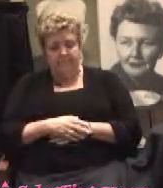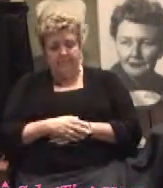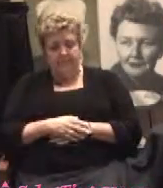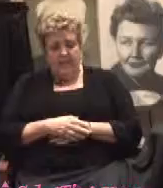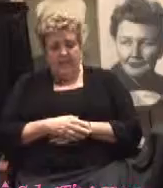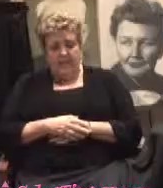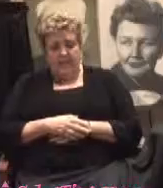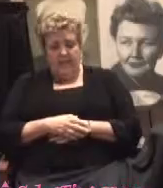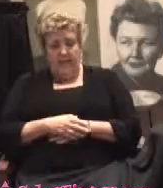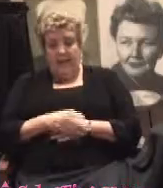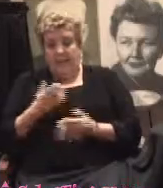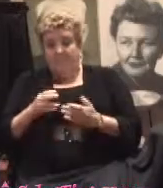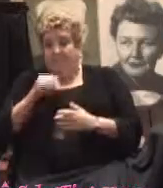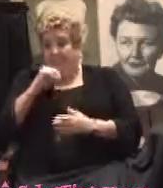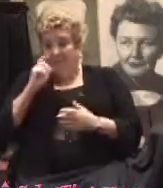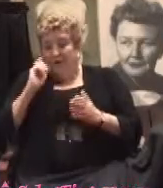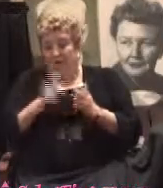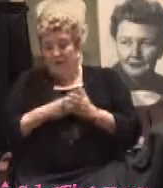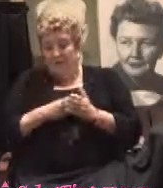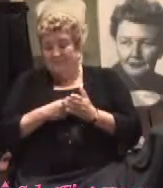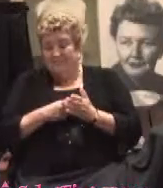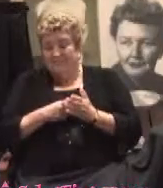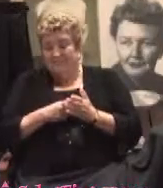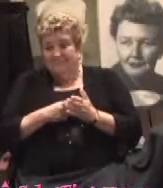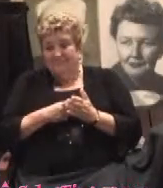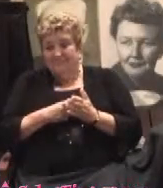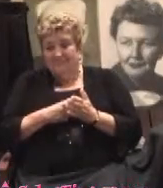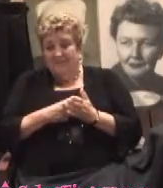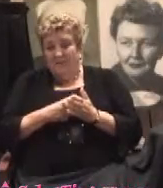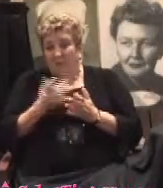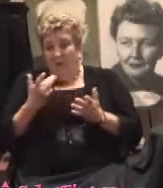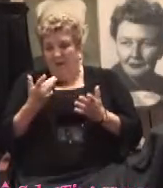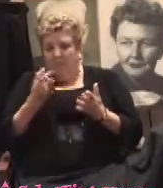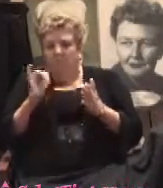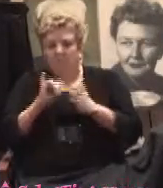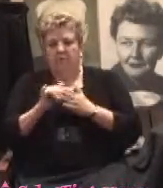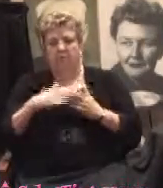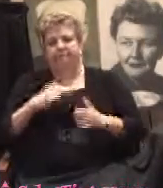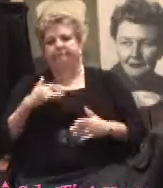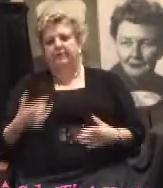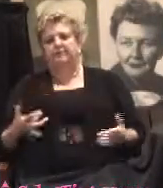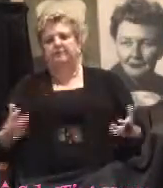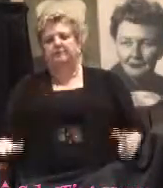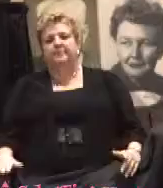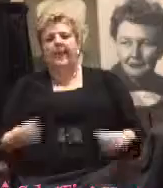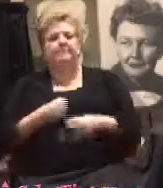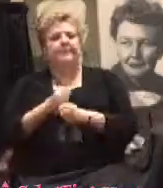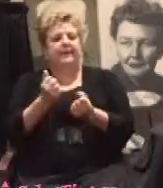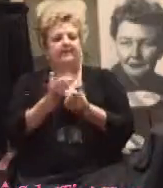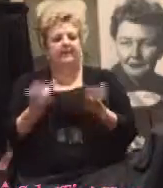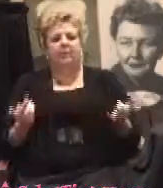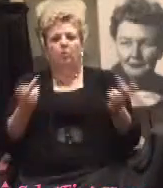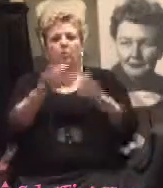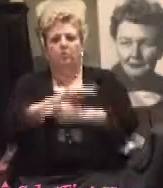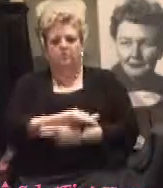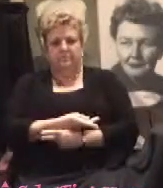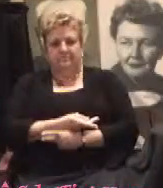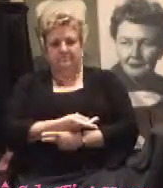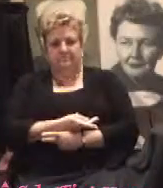going to notice. Because that's what I do. I just make things worse. And when I make them worse, they